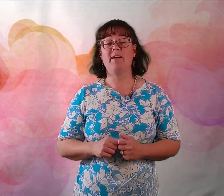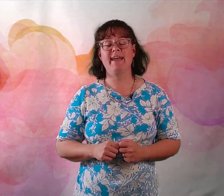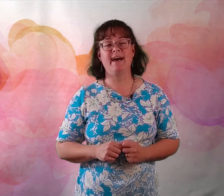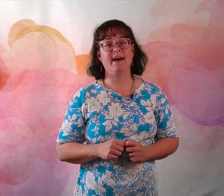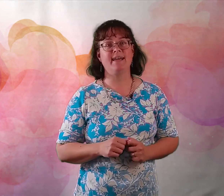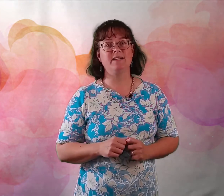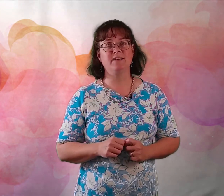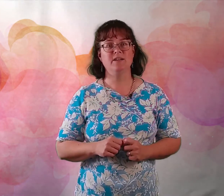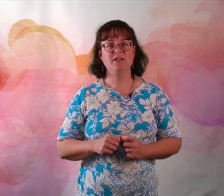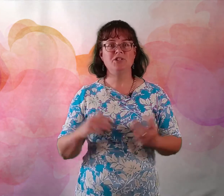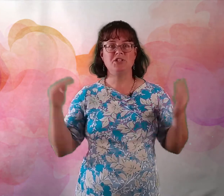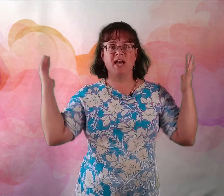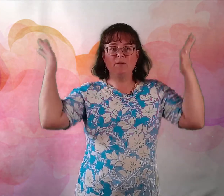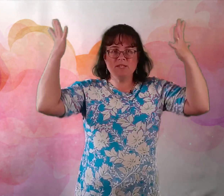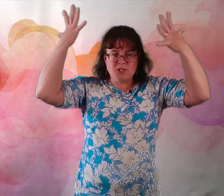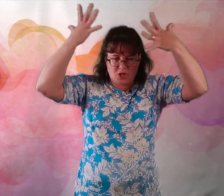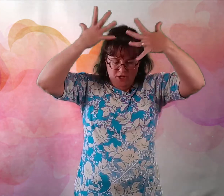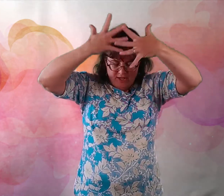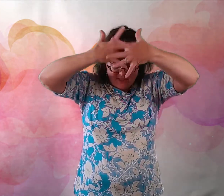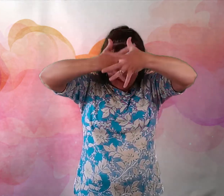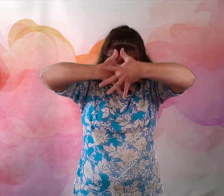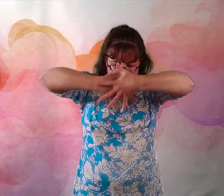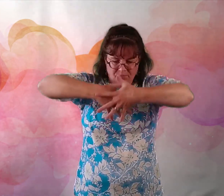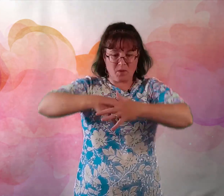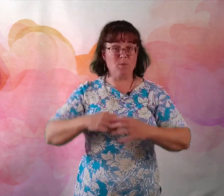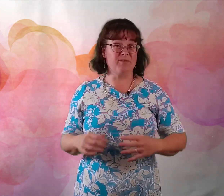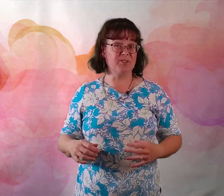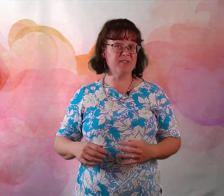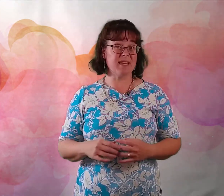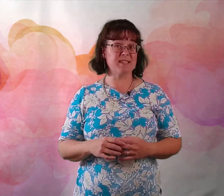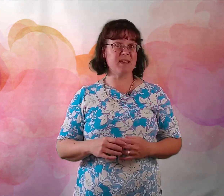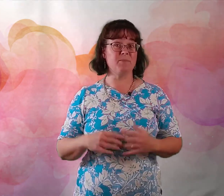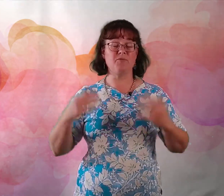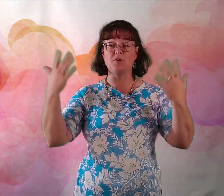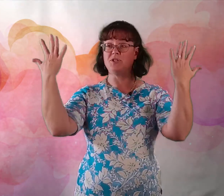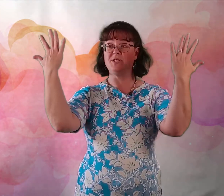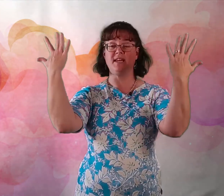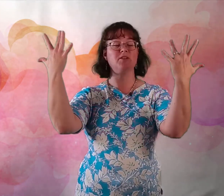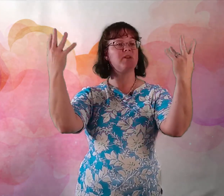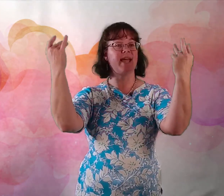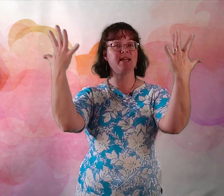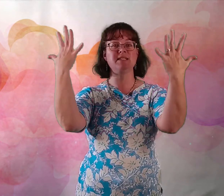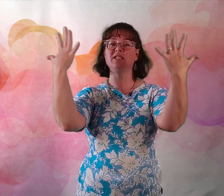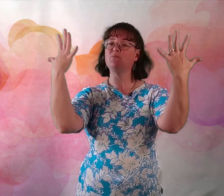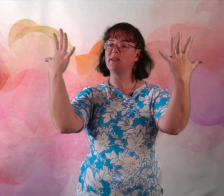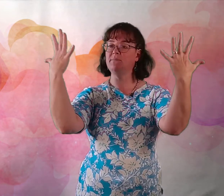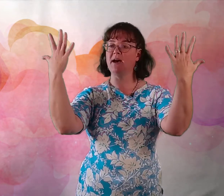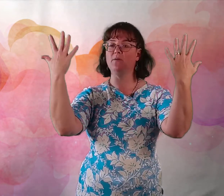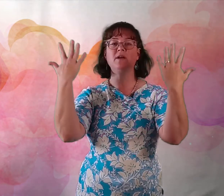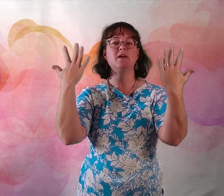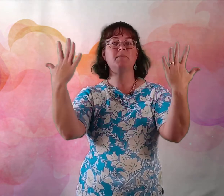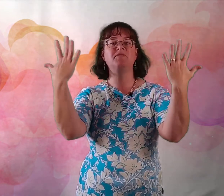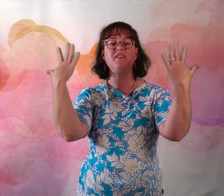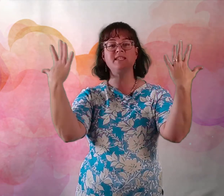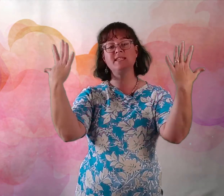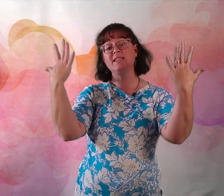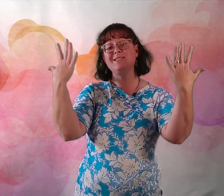I hide. Shadow is darkness. We've learned that sign before. So take your hands and spread them out, but face